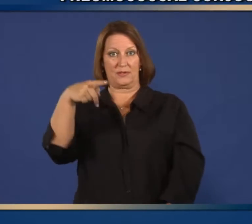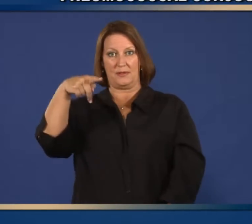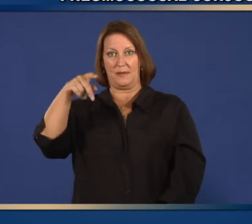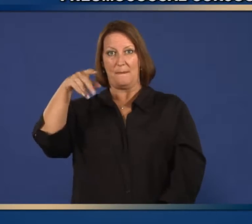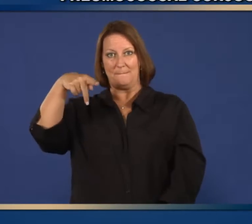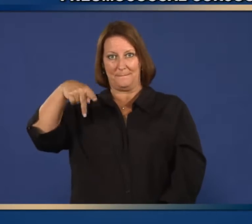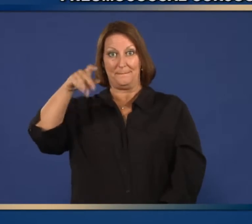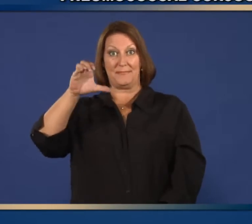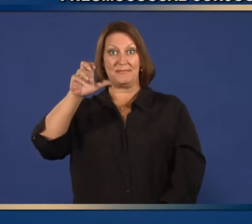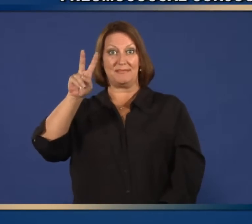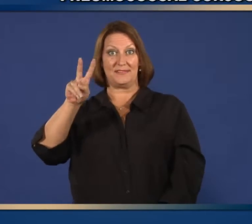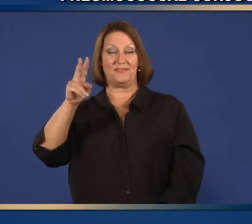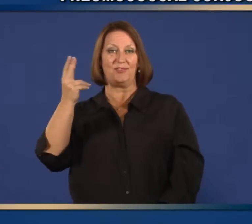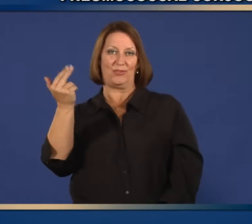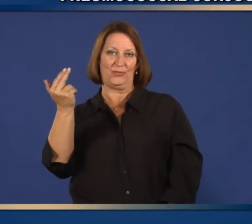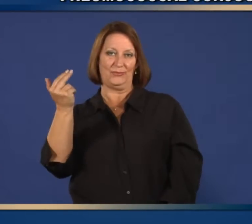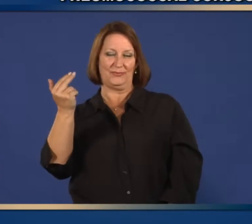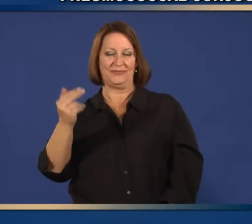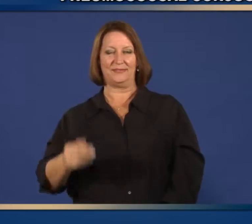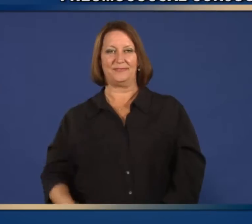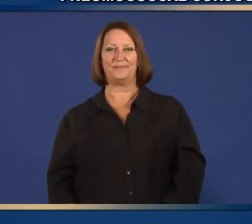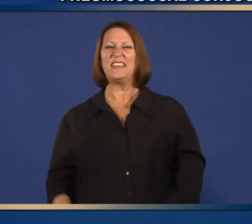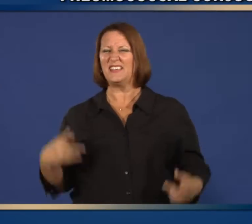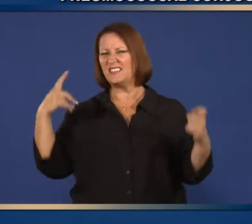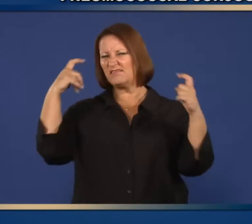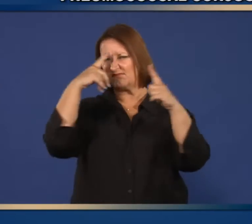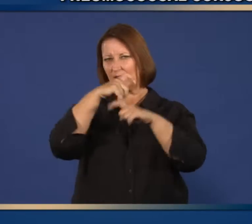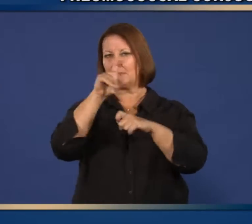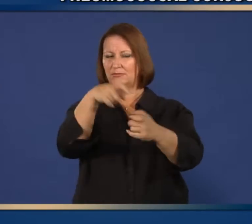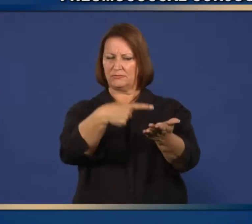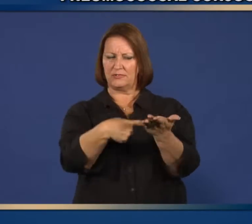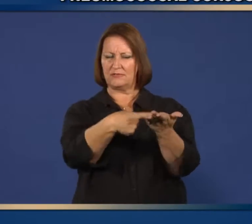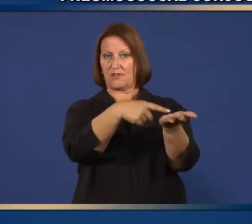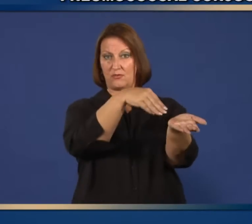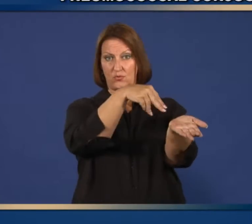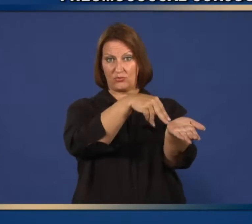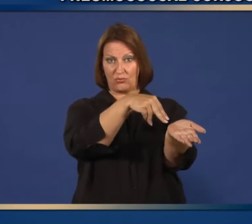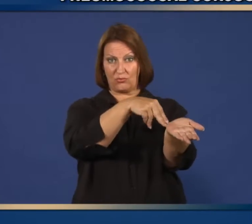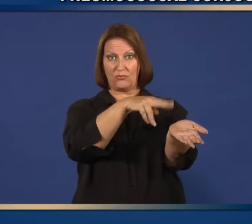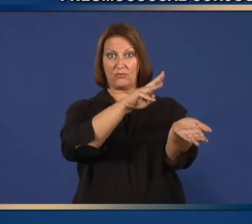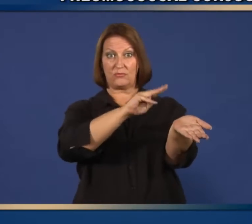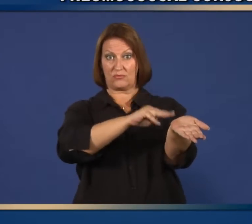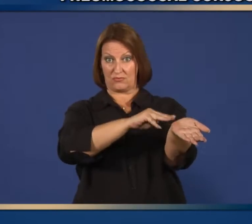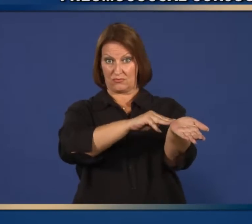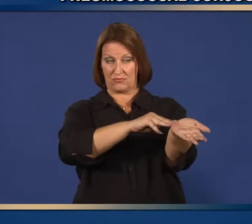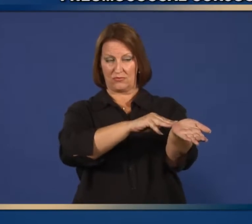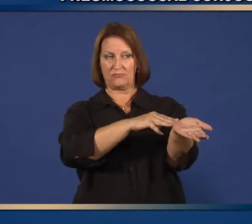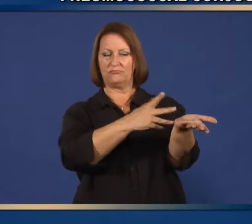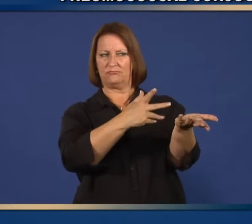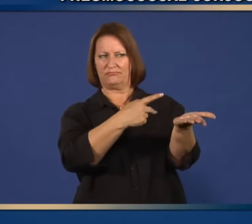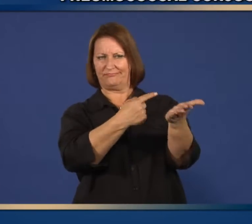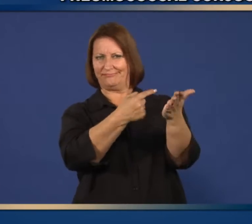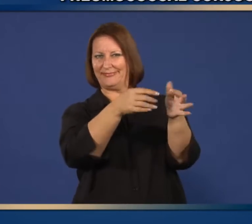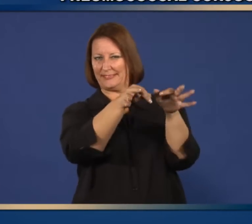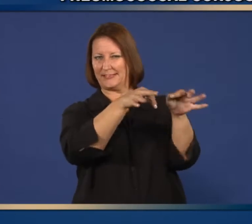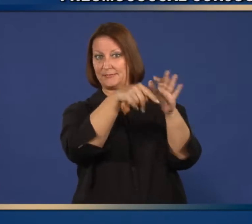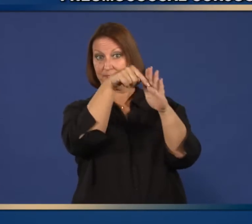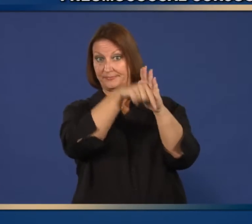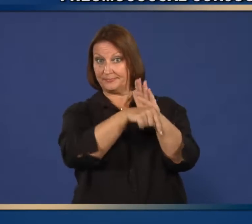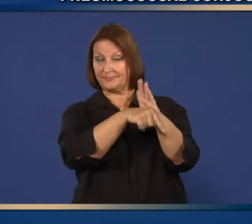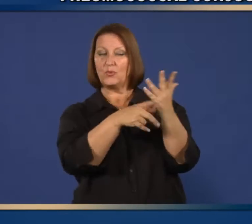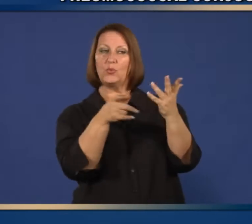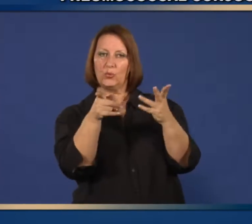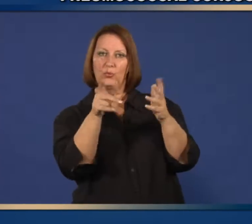PCV13. Ask your healthcare provider if you have questions about any of